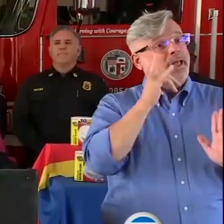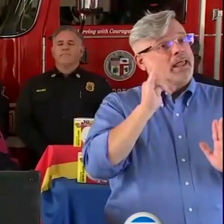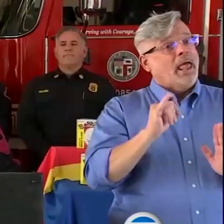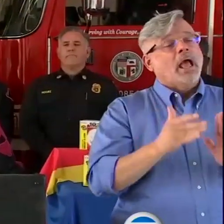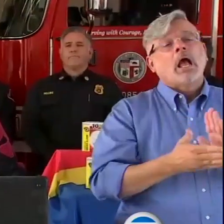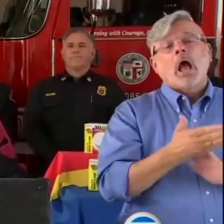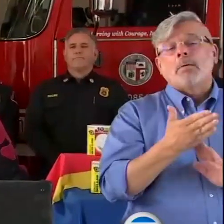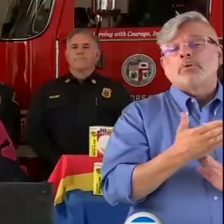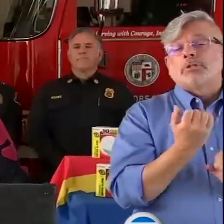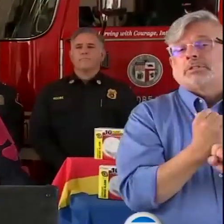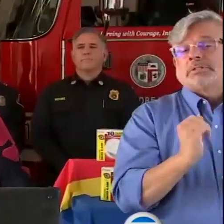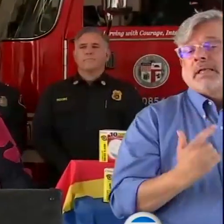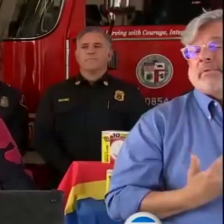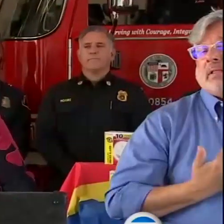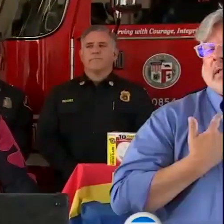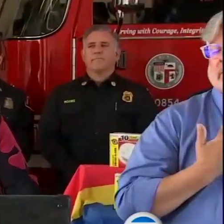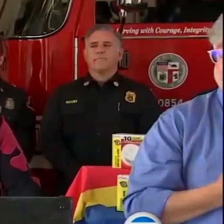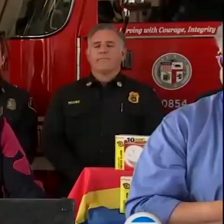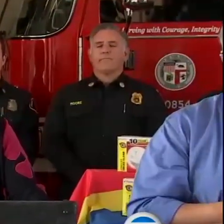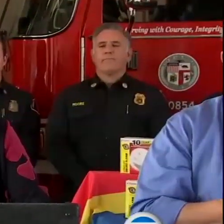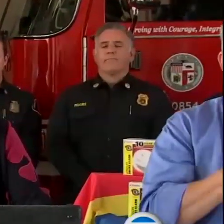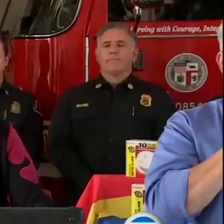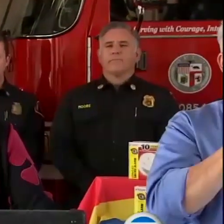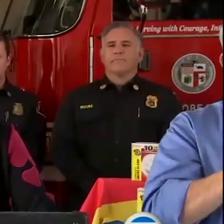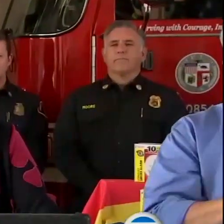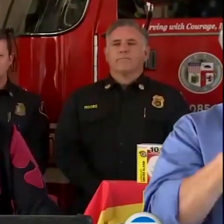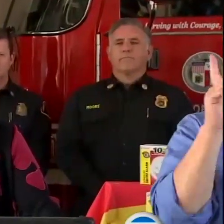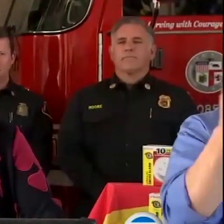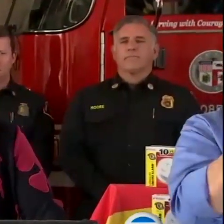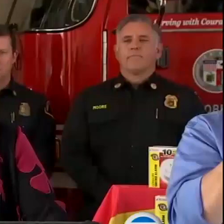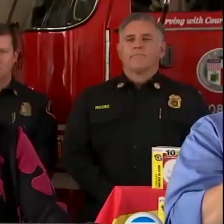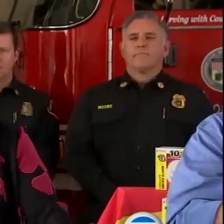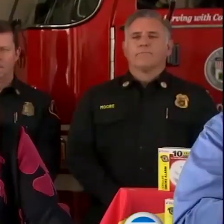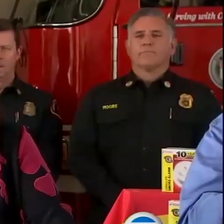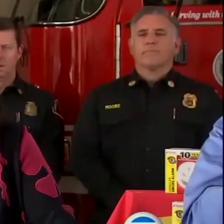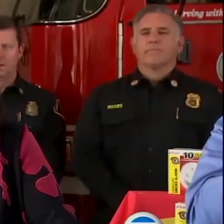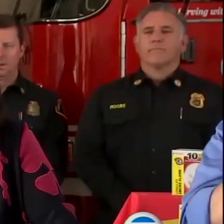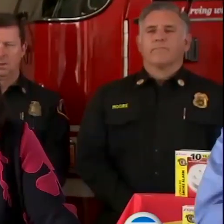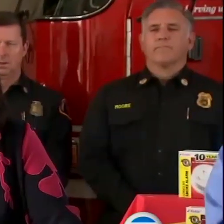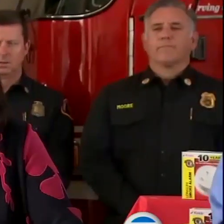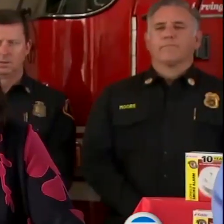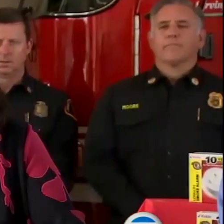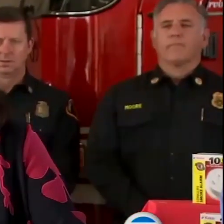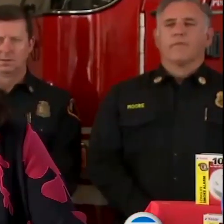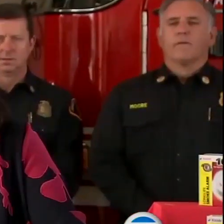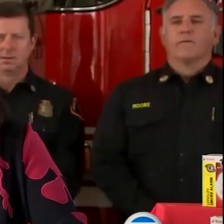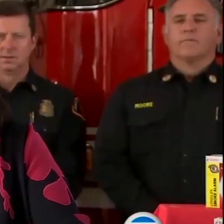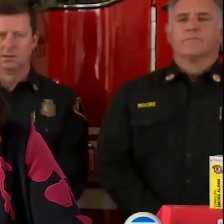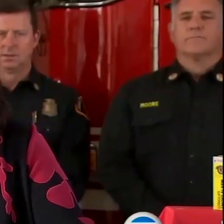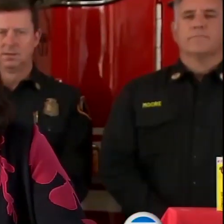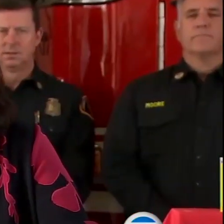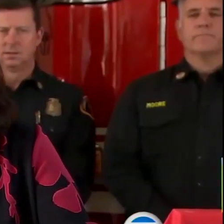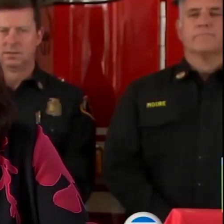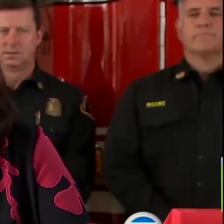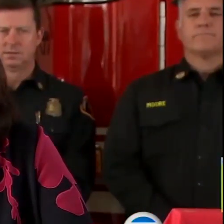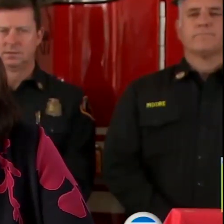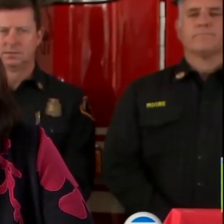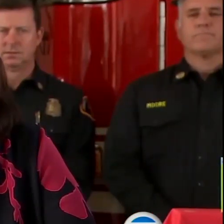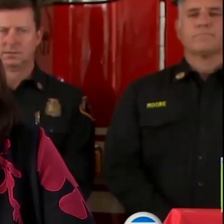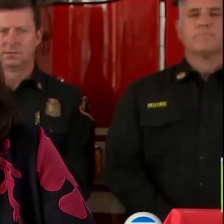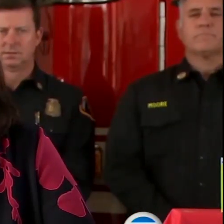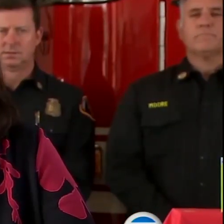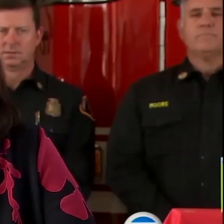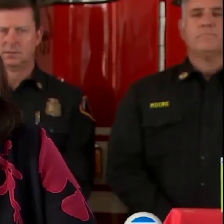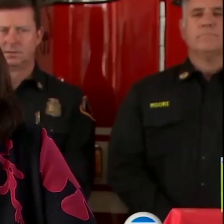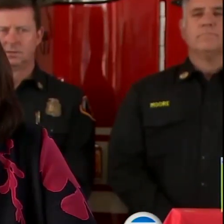bring awareness to our viewers. Our reporters and photographers are often on the front lines covering fire tragedies, including